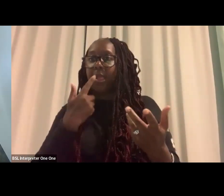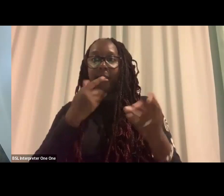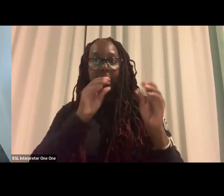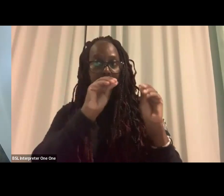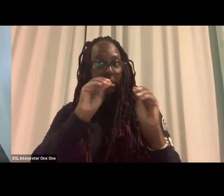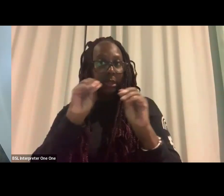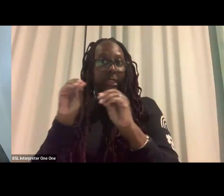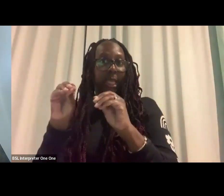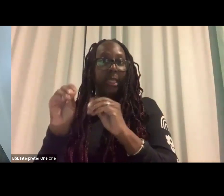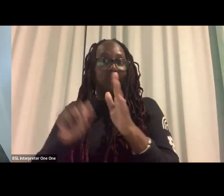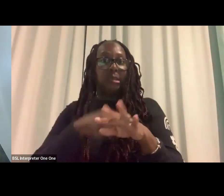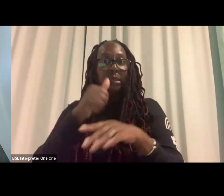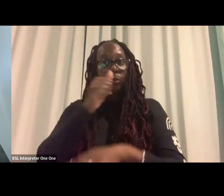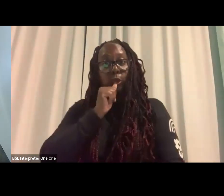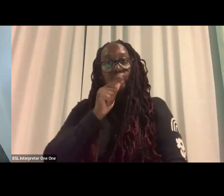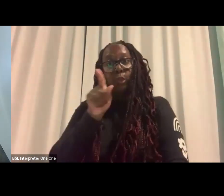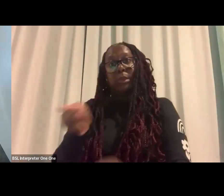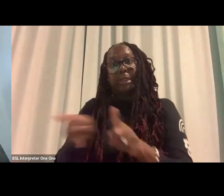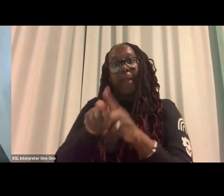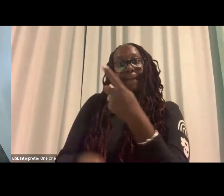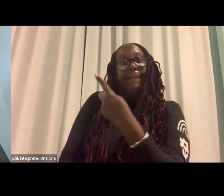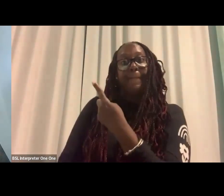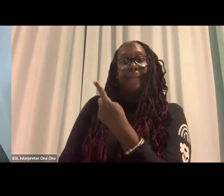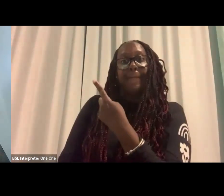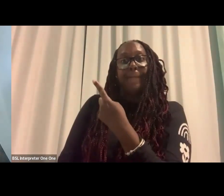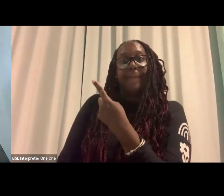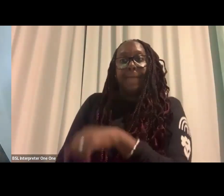education. So